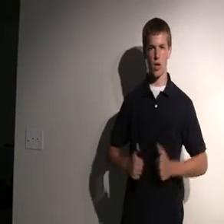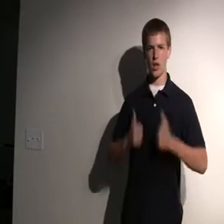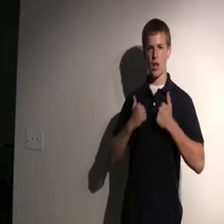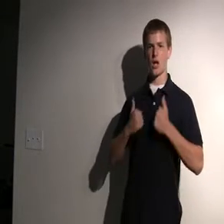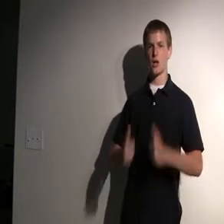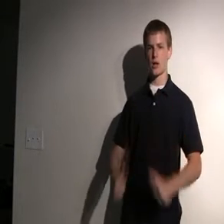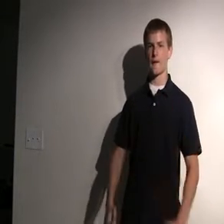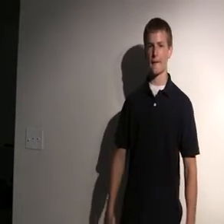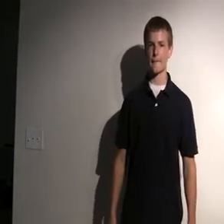the line